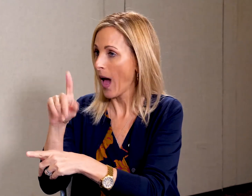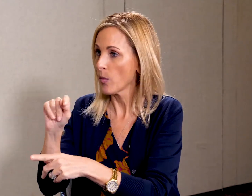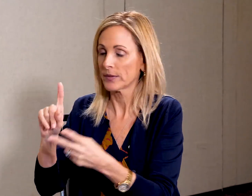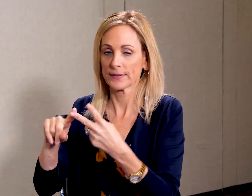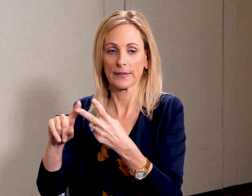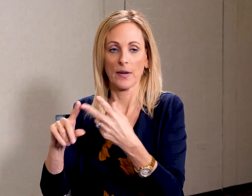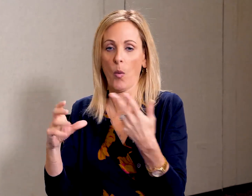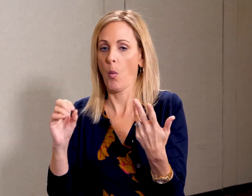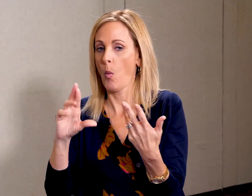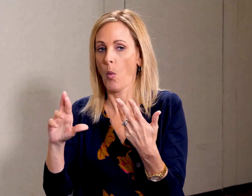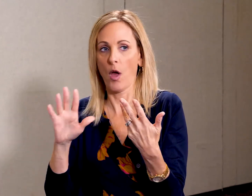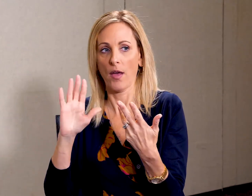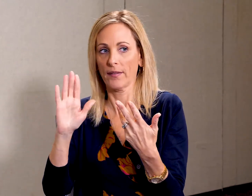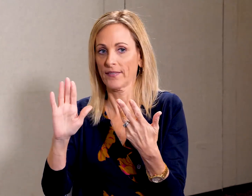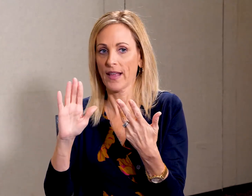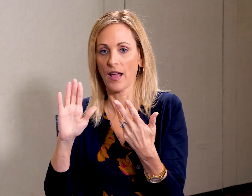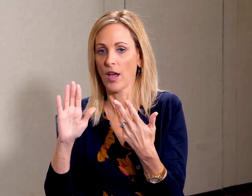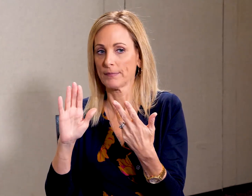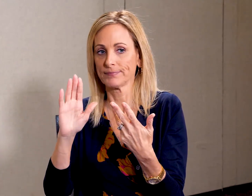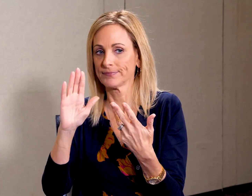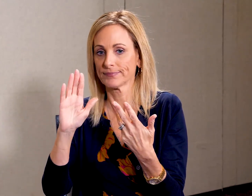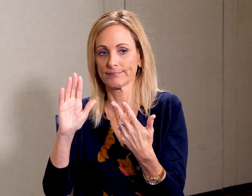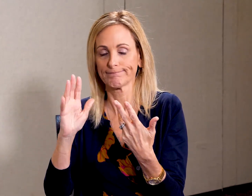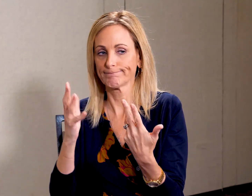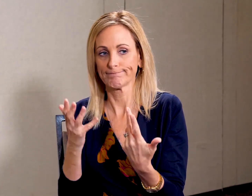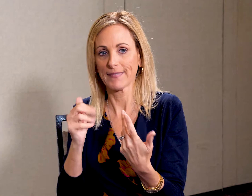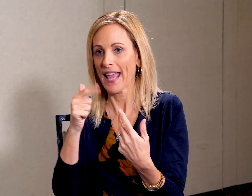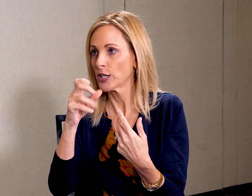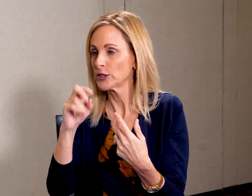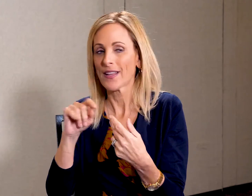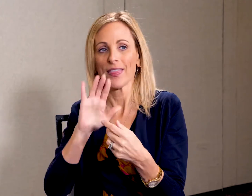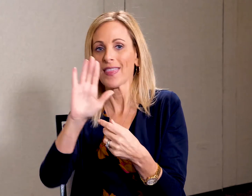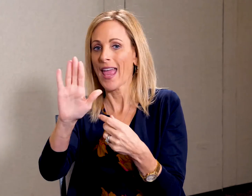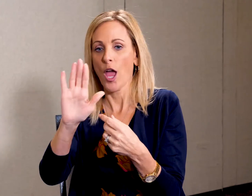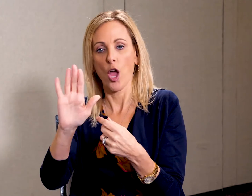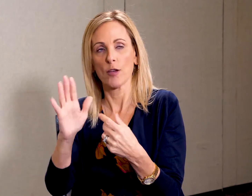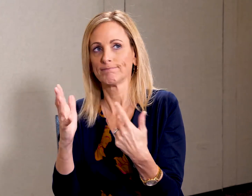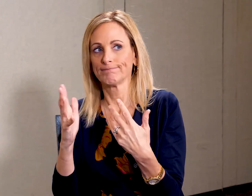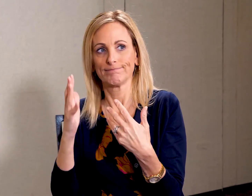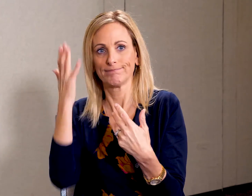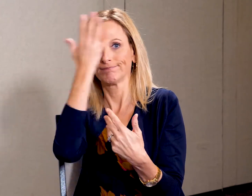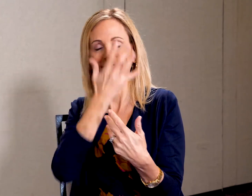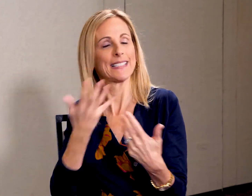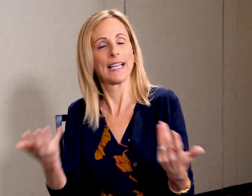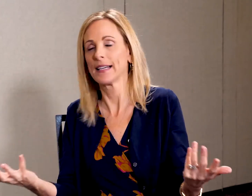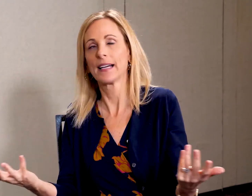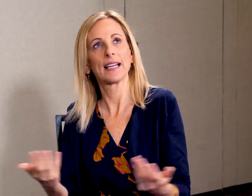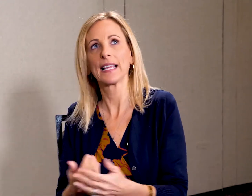mentioned, exerting my clout or working through my agent. Well, I mean,